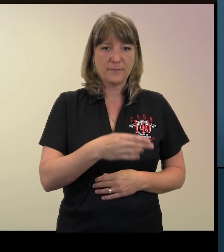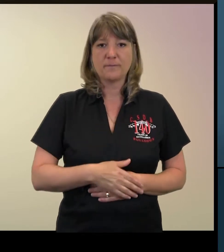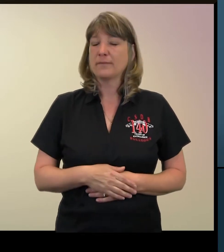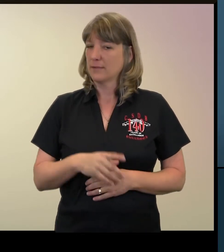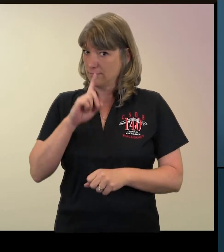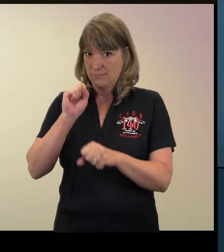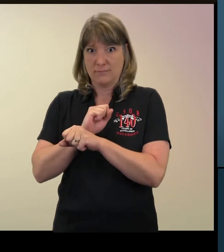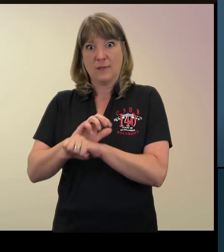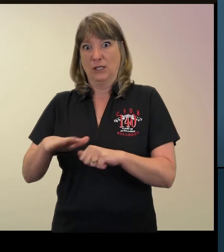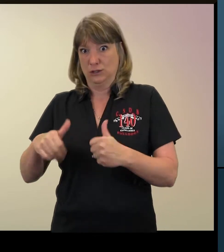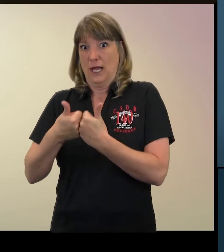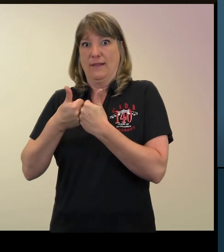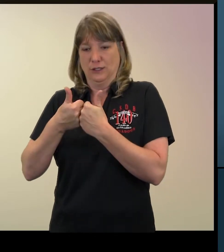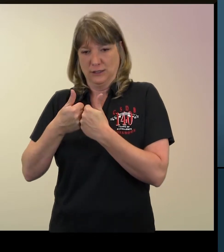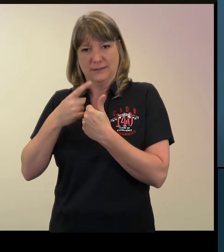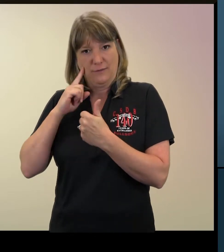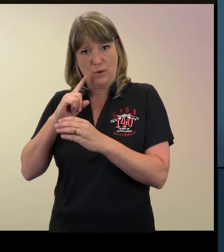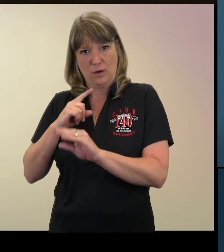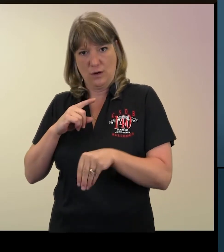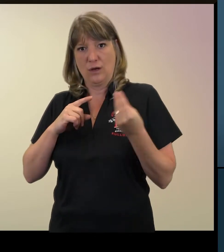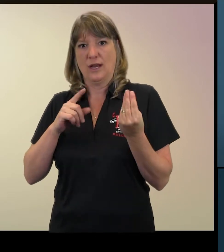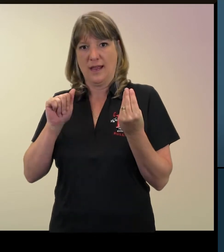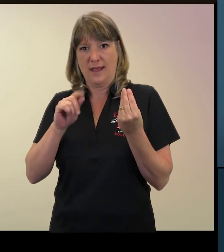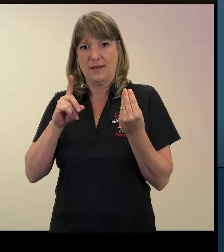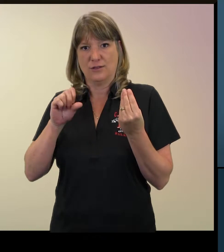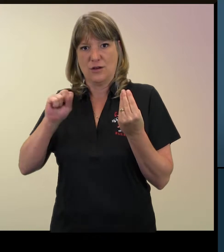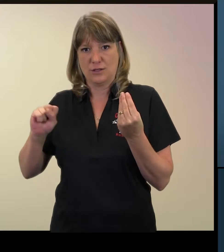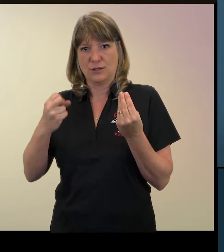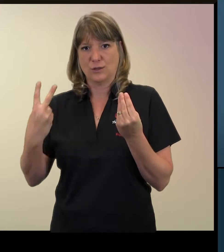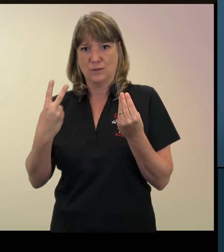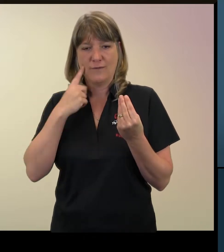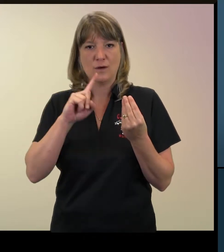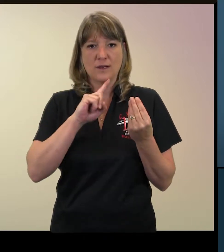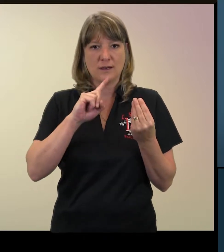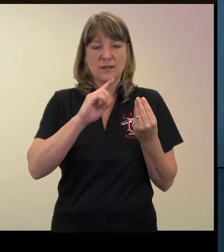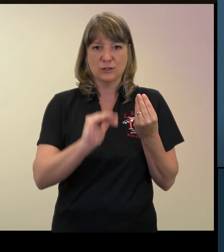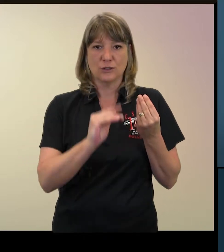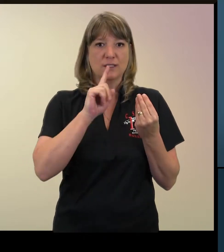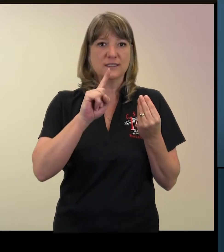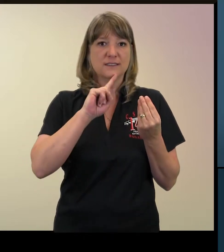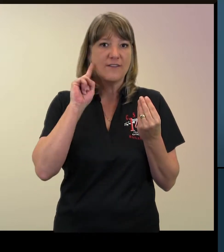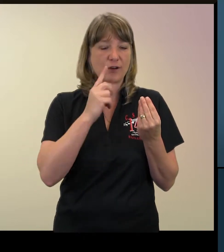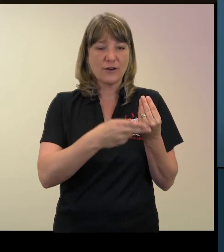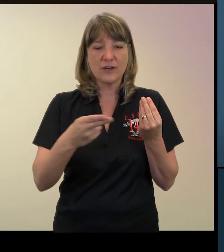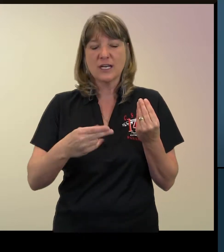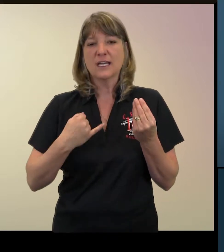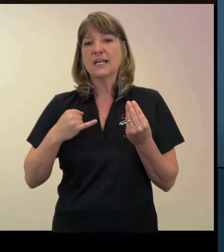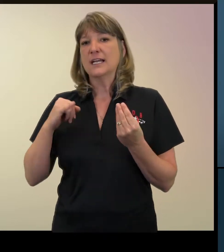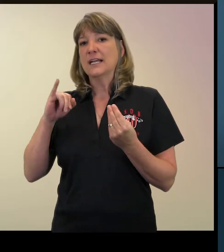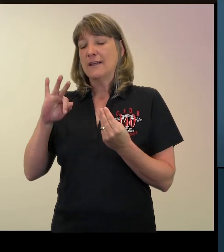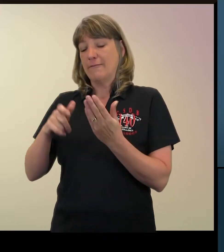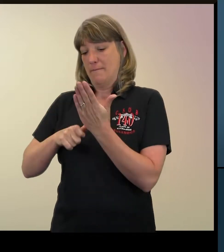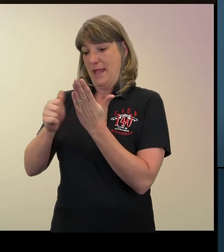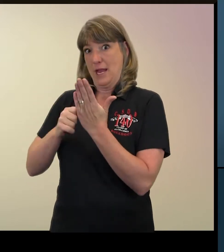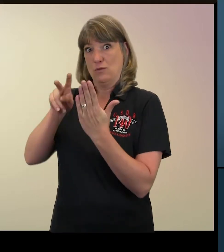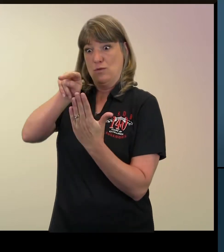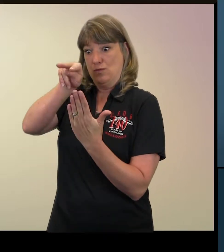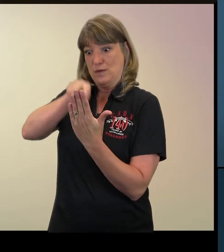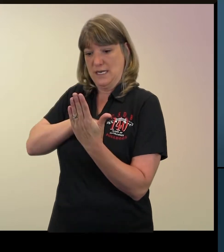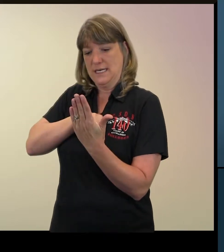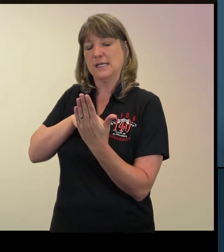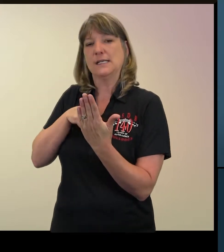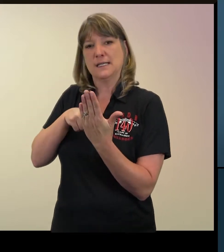are definitely challenges to using the ADOS-2 with children who are deaf and hard of hearing. In fact, if you read